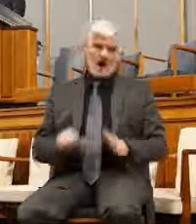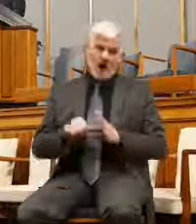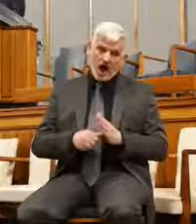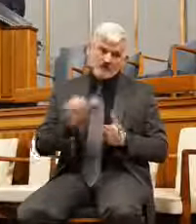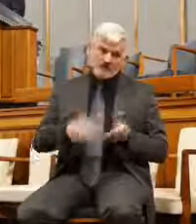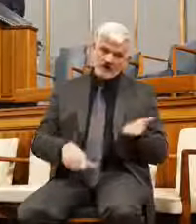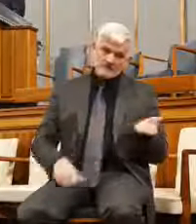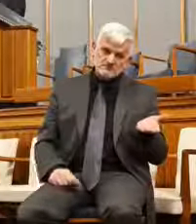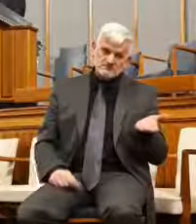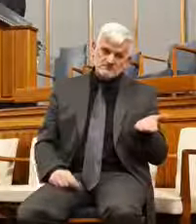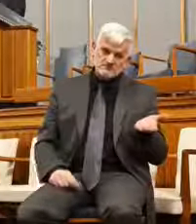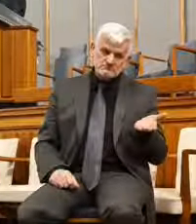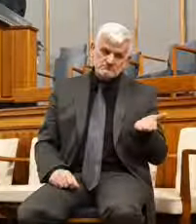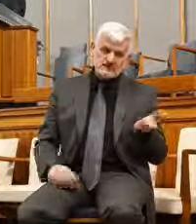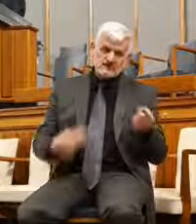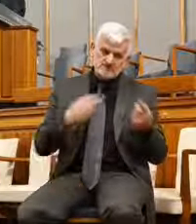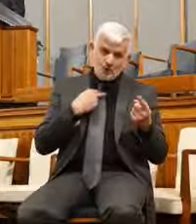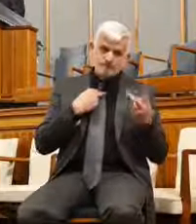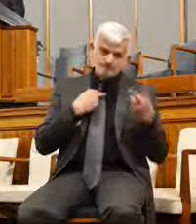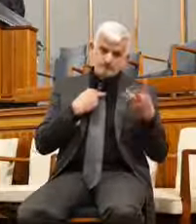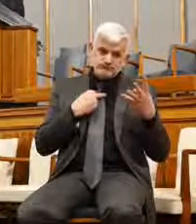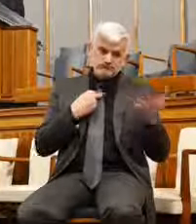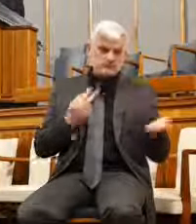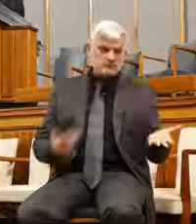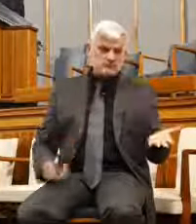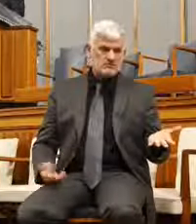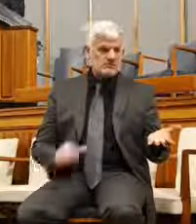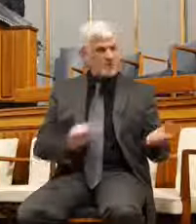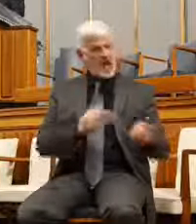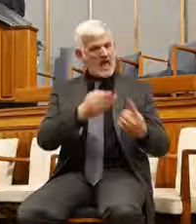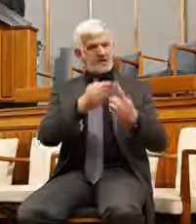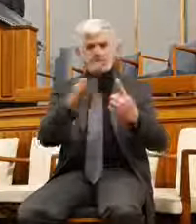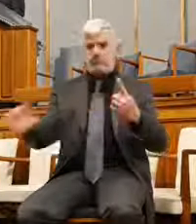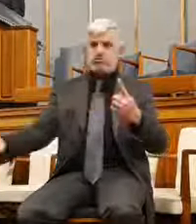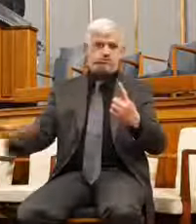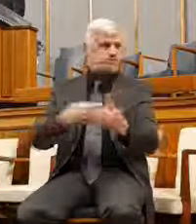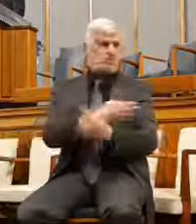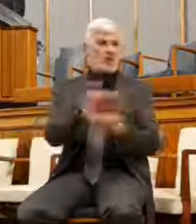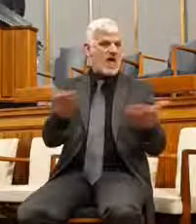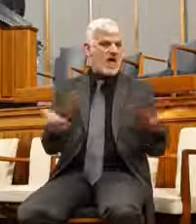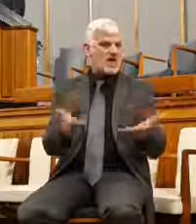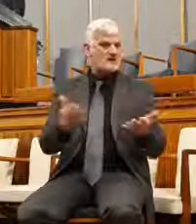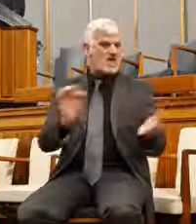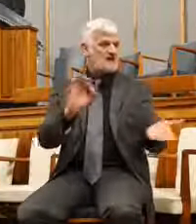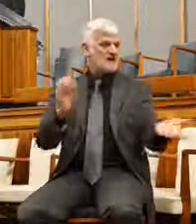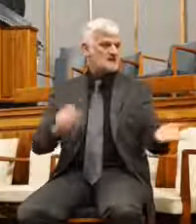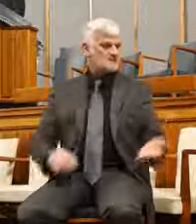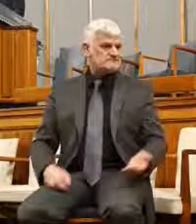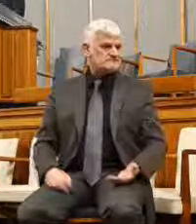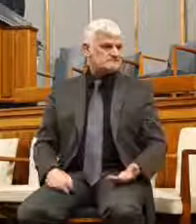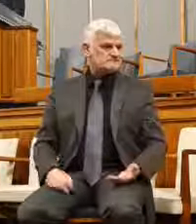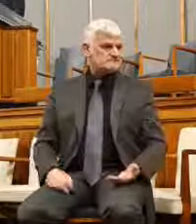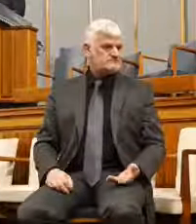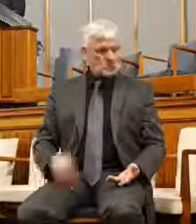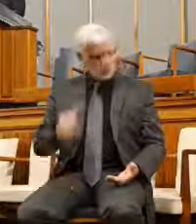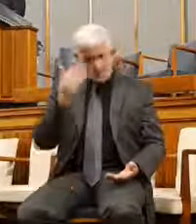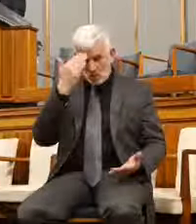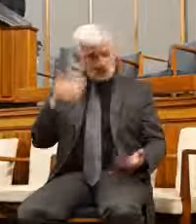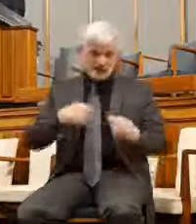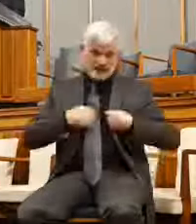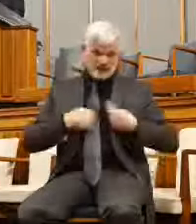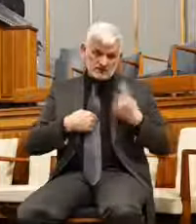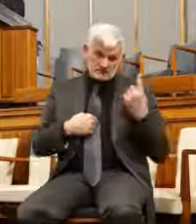countless disappointments, and you have no ultimate purpose or destiny in life, and no relationship with me.